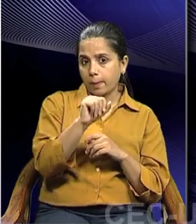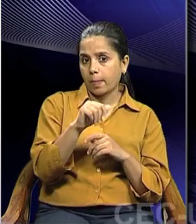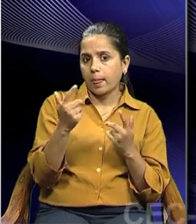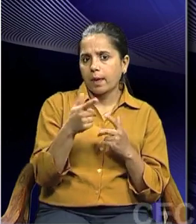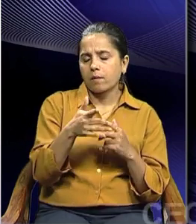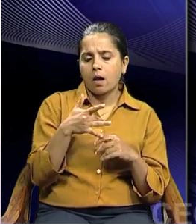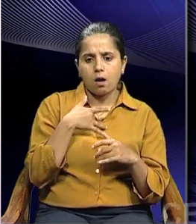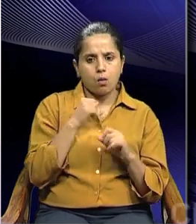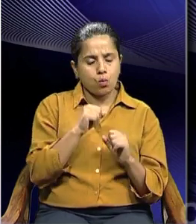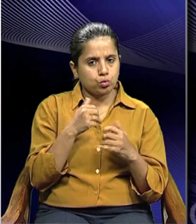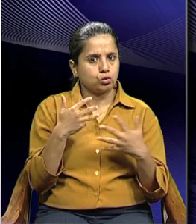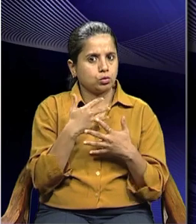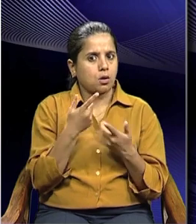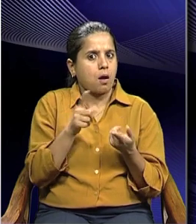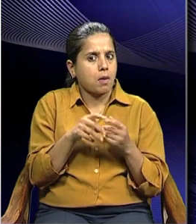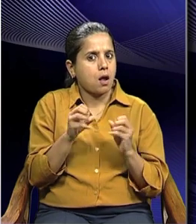shakeout effect?